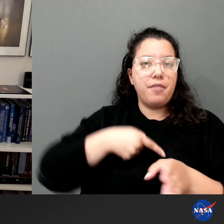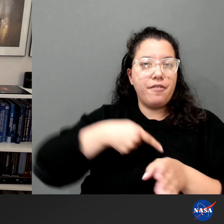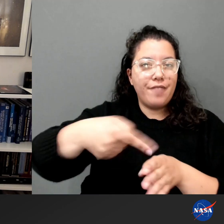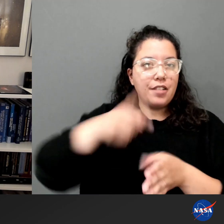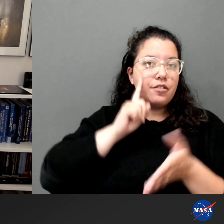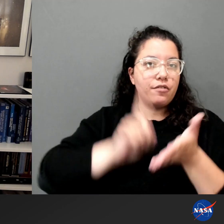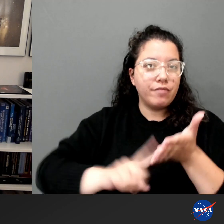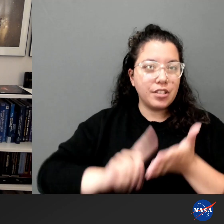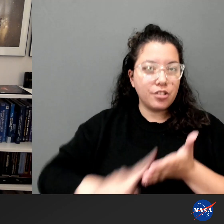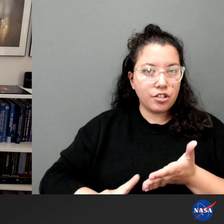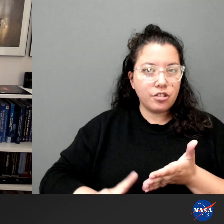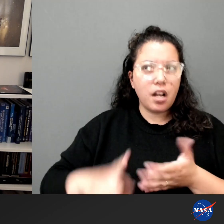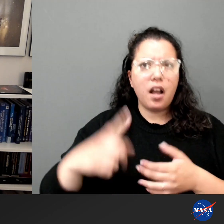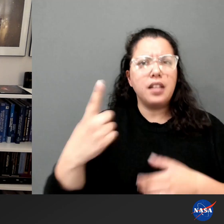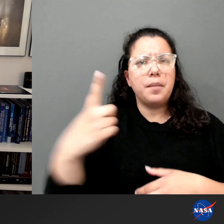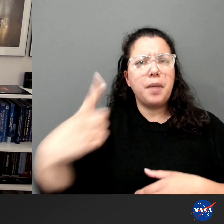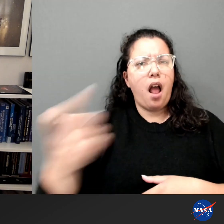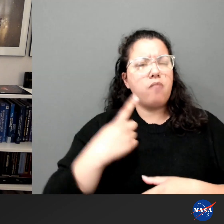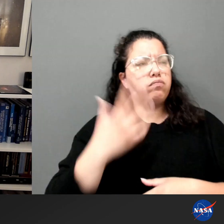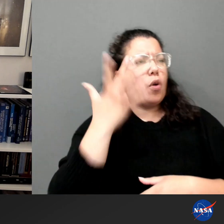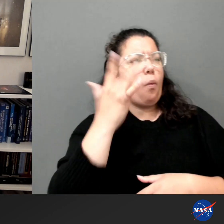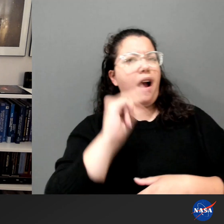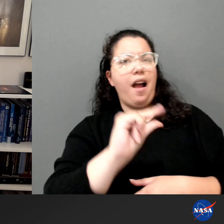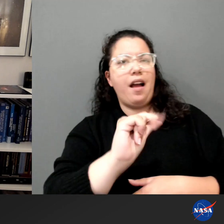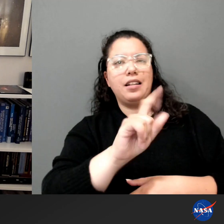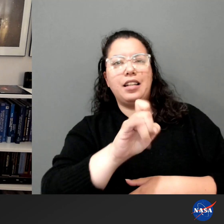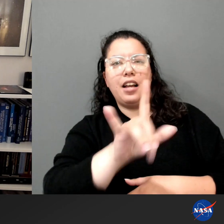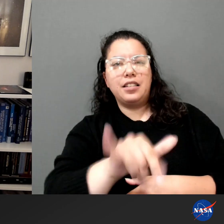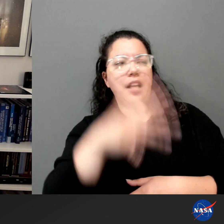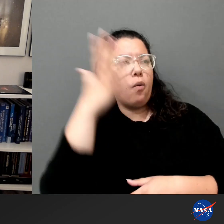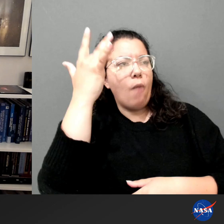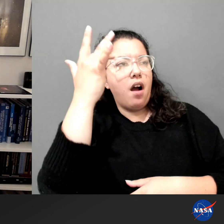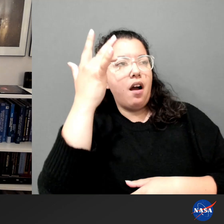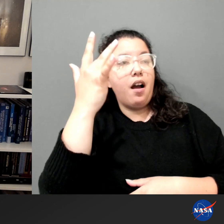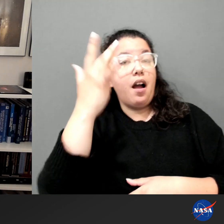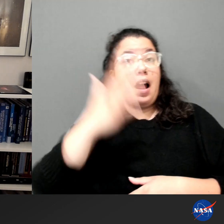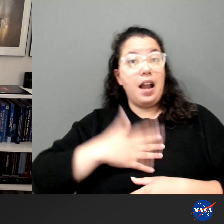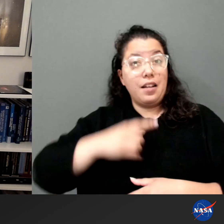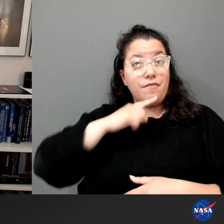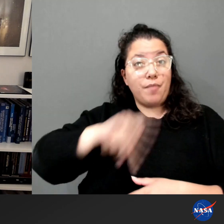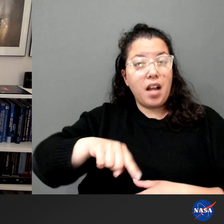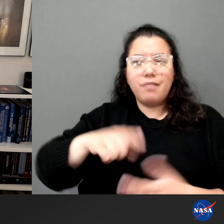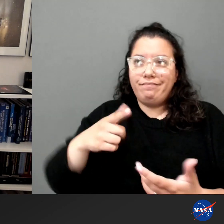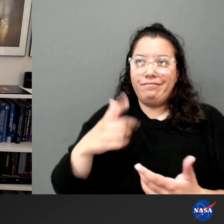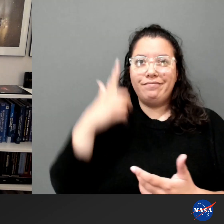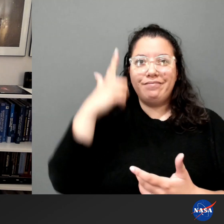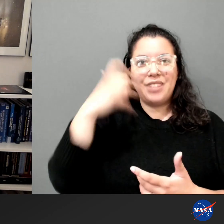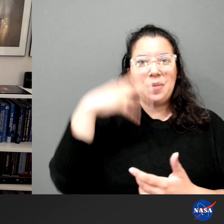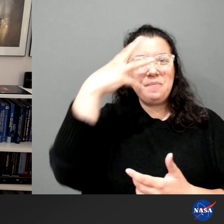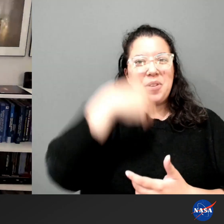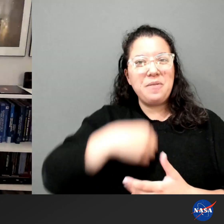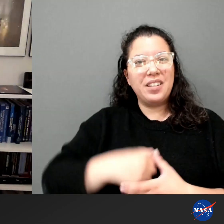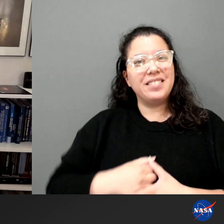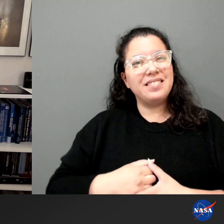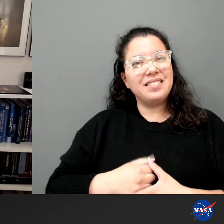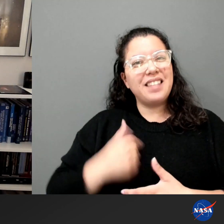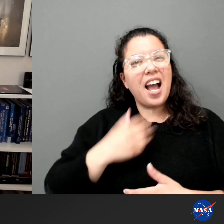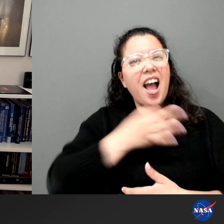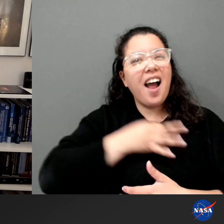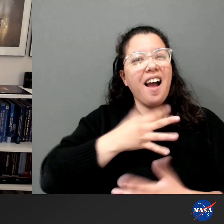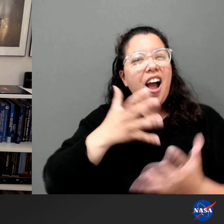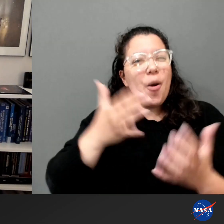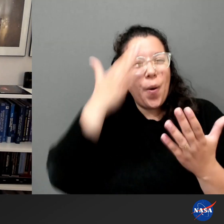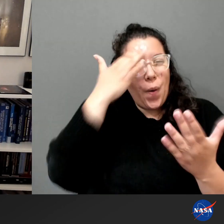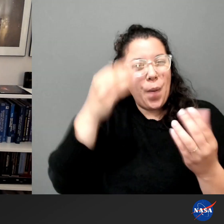why do you want to study galaxies? And the first thing that came out of my mouth was, they're just really beautiful, and I want to know more. So it could be